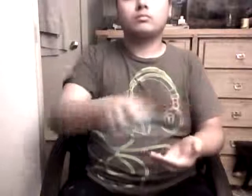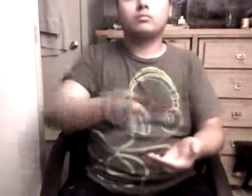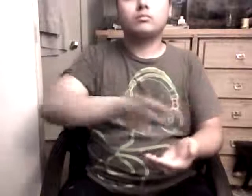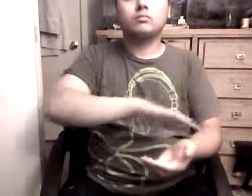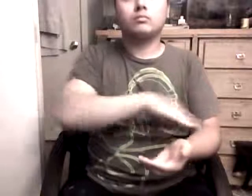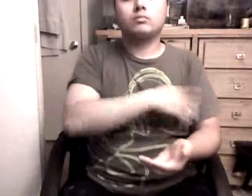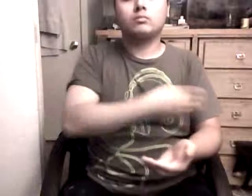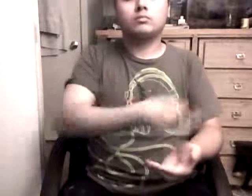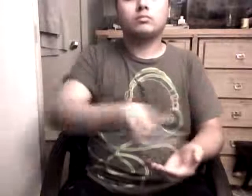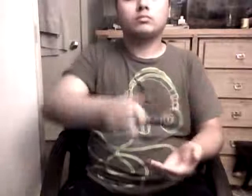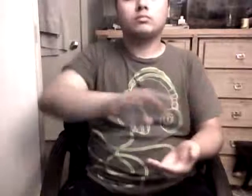There's you in You're burning It's all day